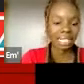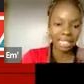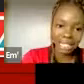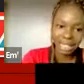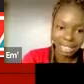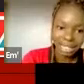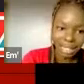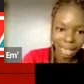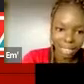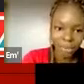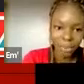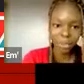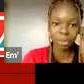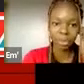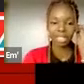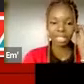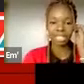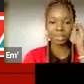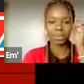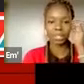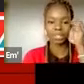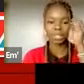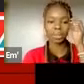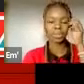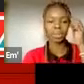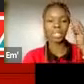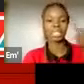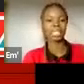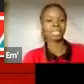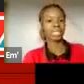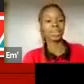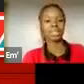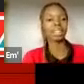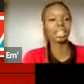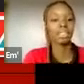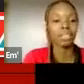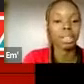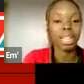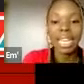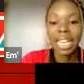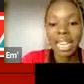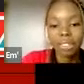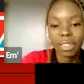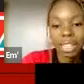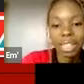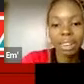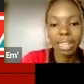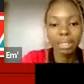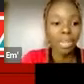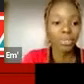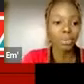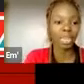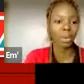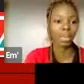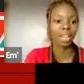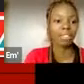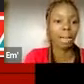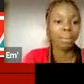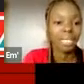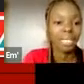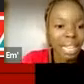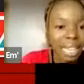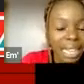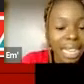And still in the same category of English, we are going to announce winners in the secondary level. And for the grand prize winner, we